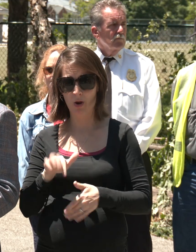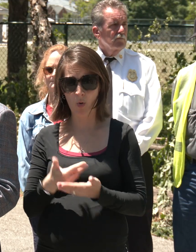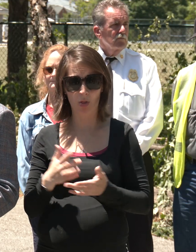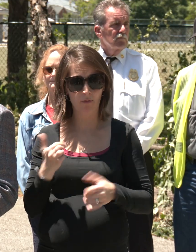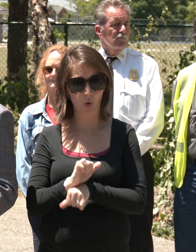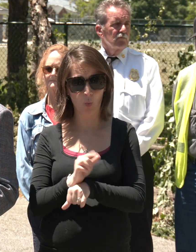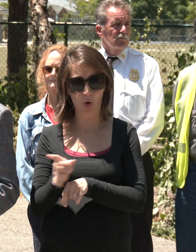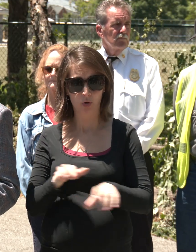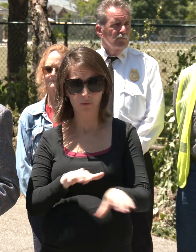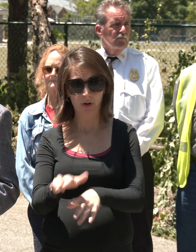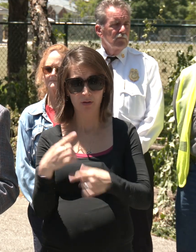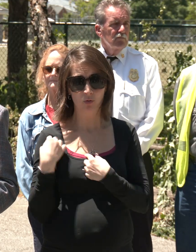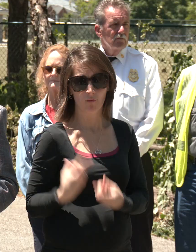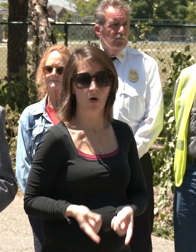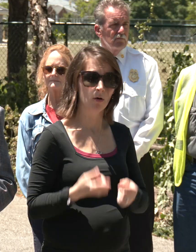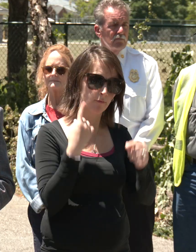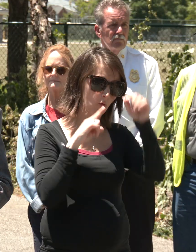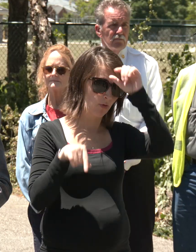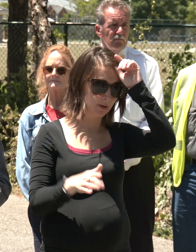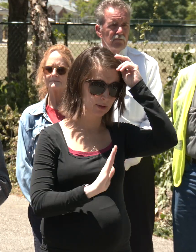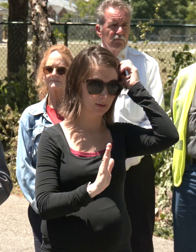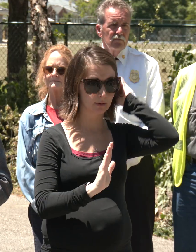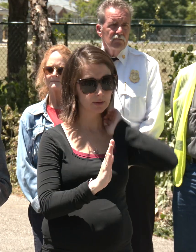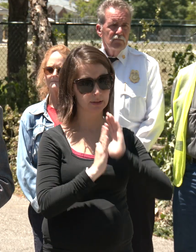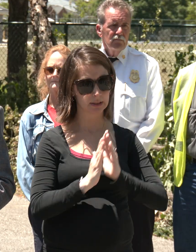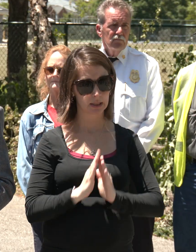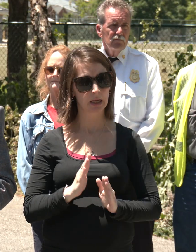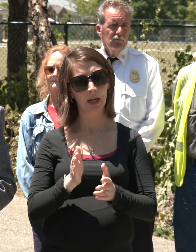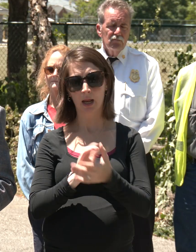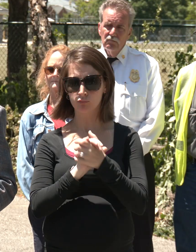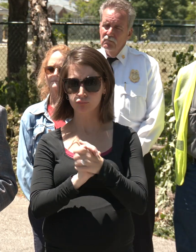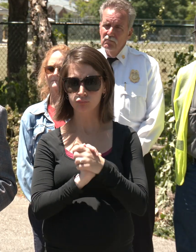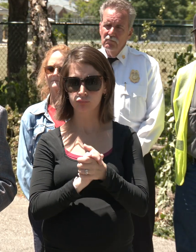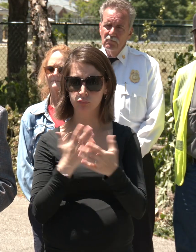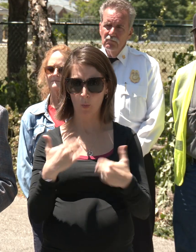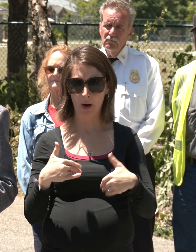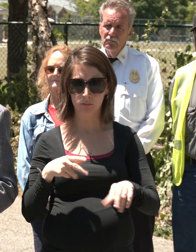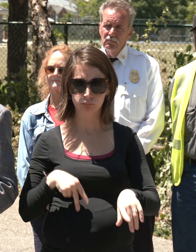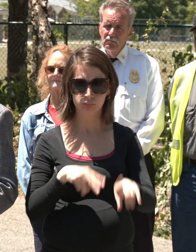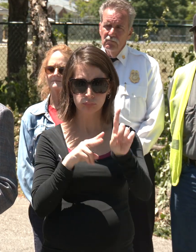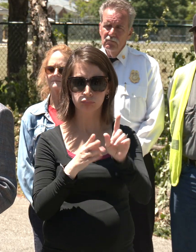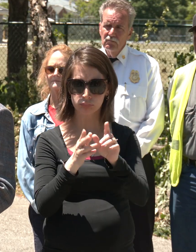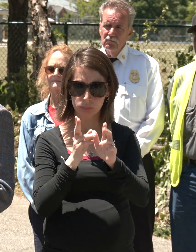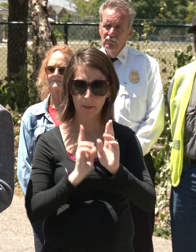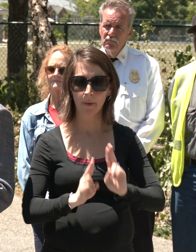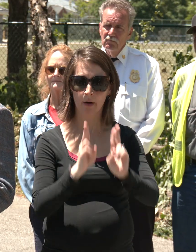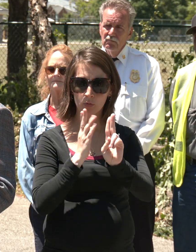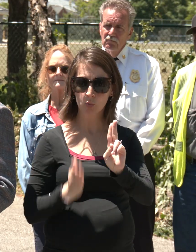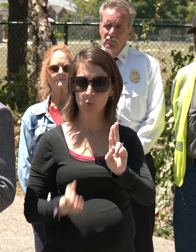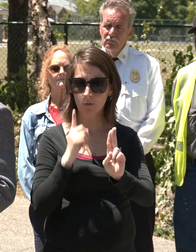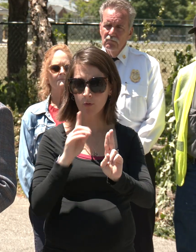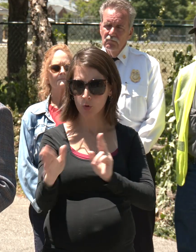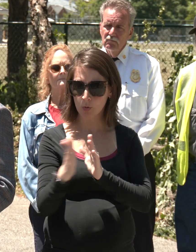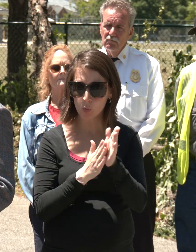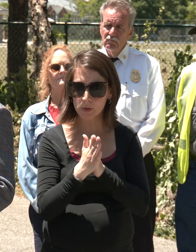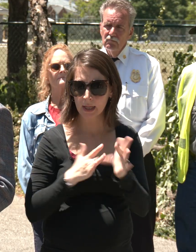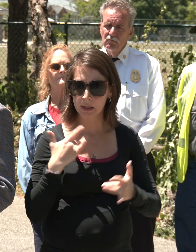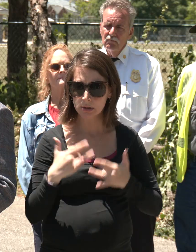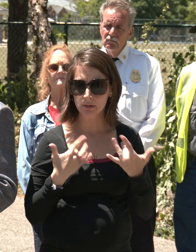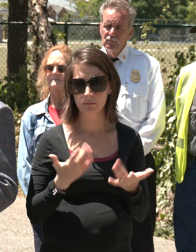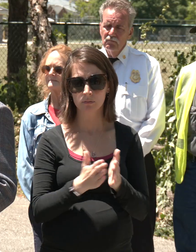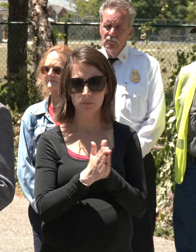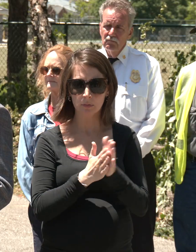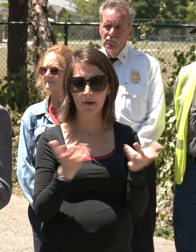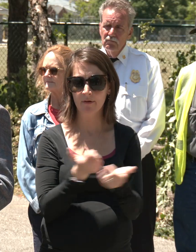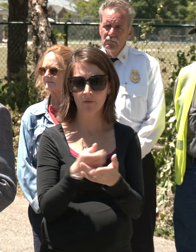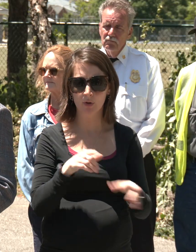put forth here in the city. I salute you for your enthusiasm and your excitement and everything that you're